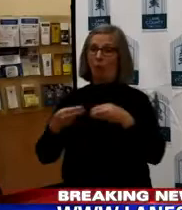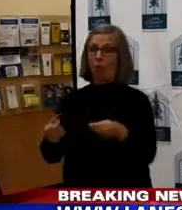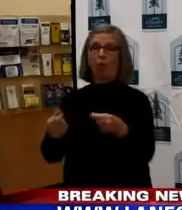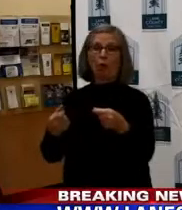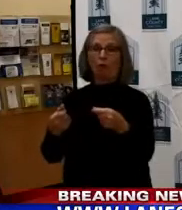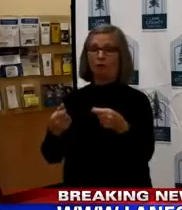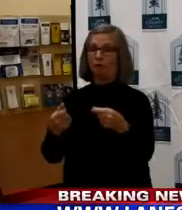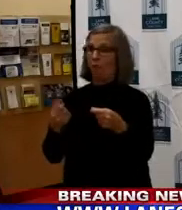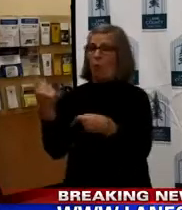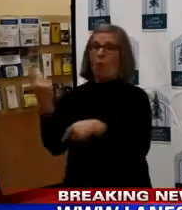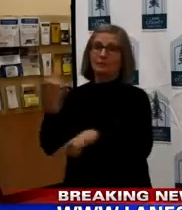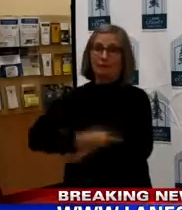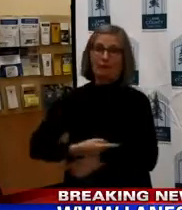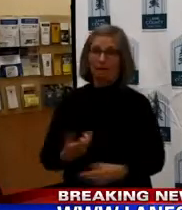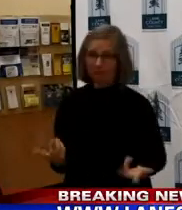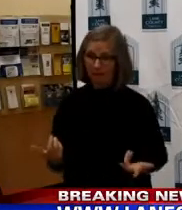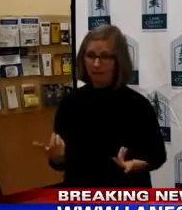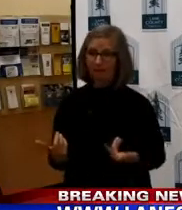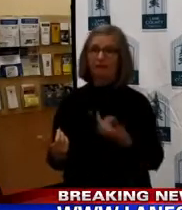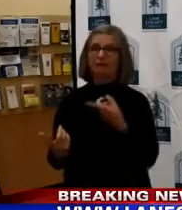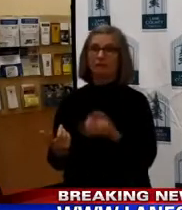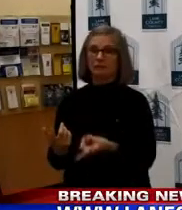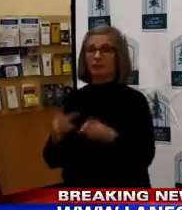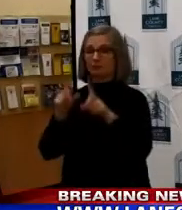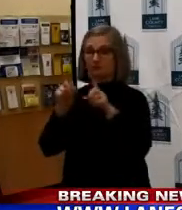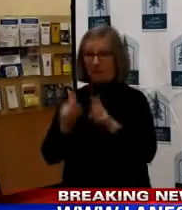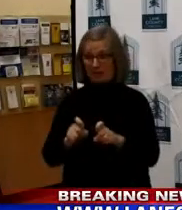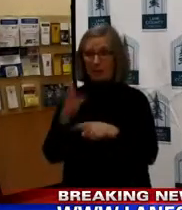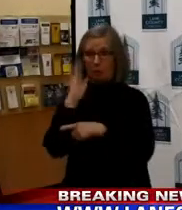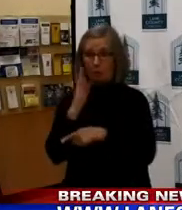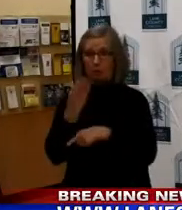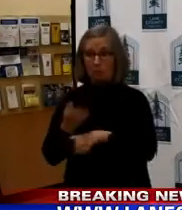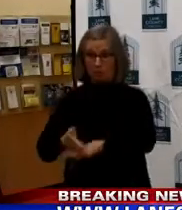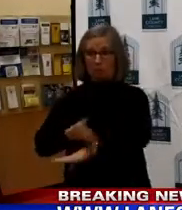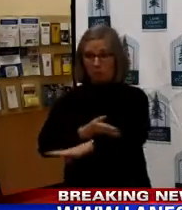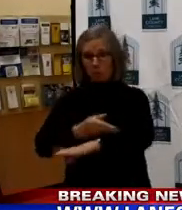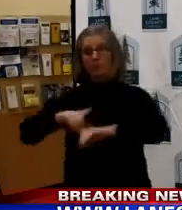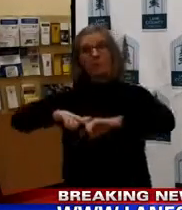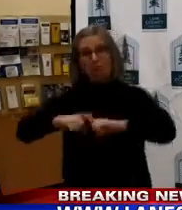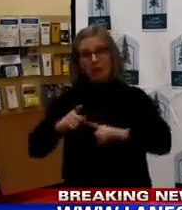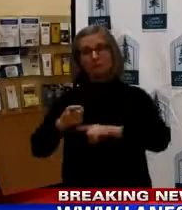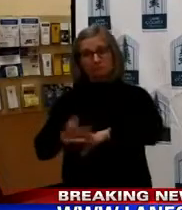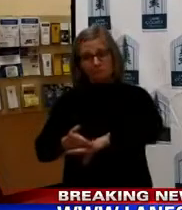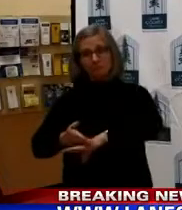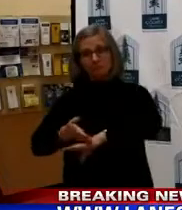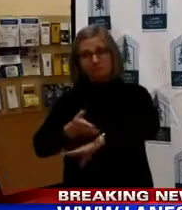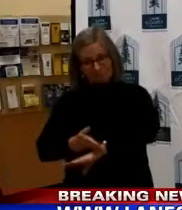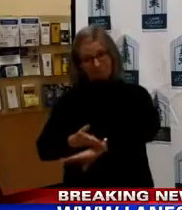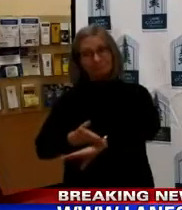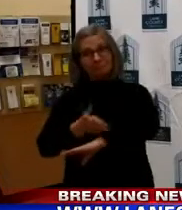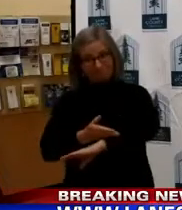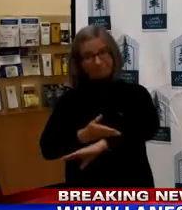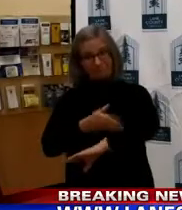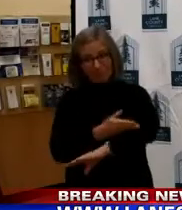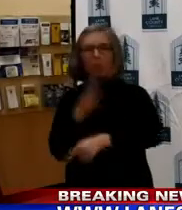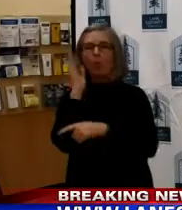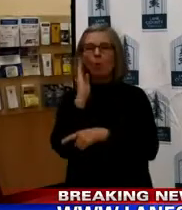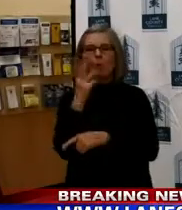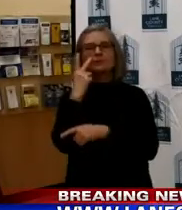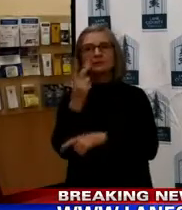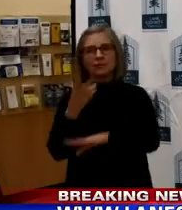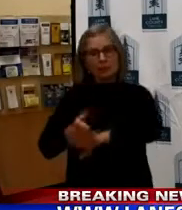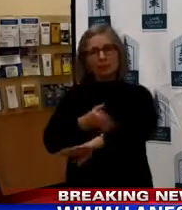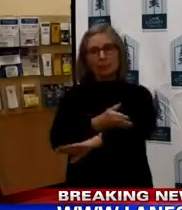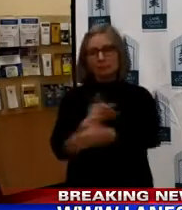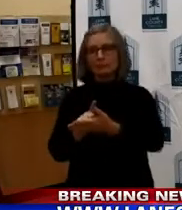it'll be incremental. So what we are really hoping for is that this week we'll see improvement, next week we'll see improvement, and we'll just keep on building